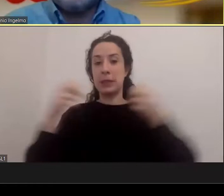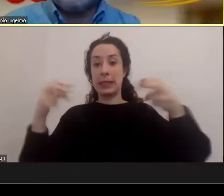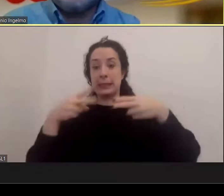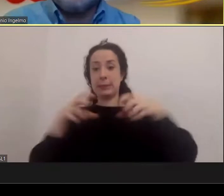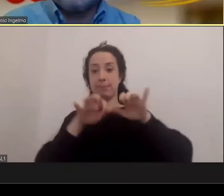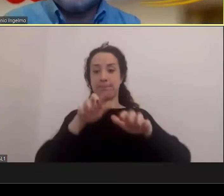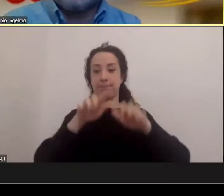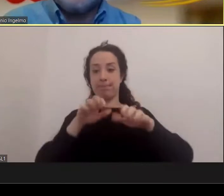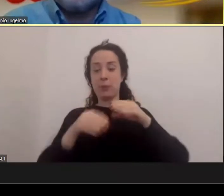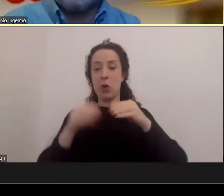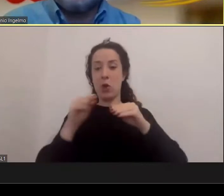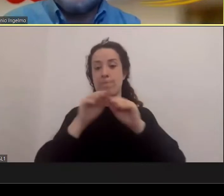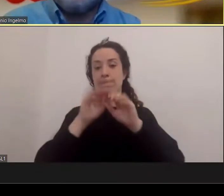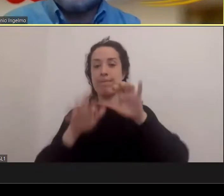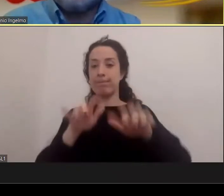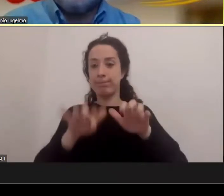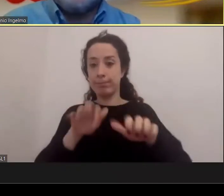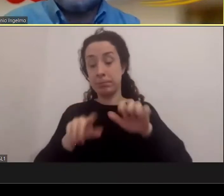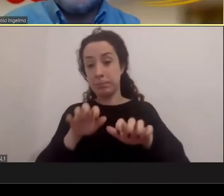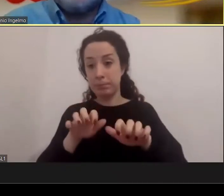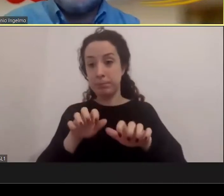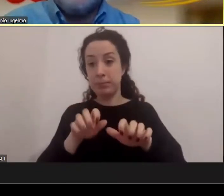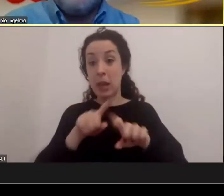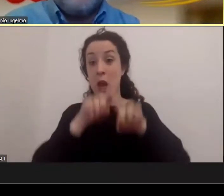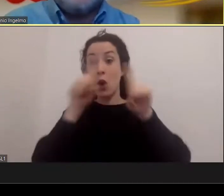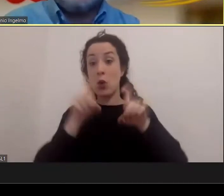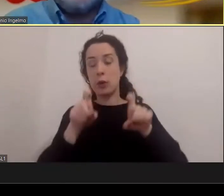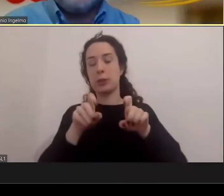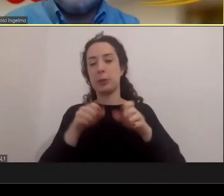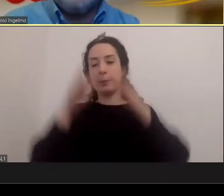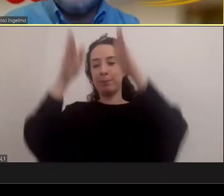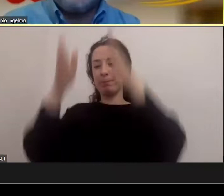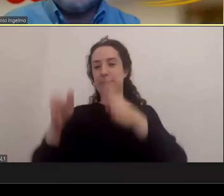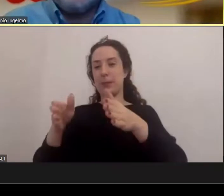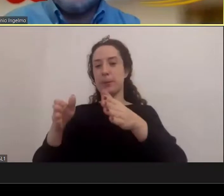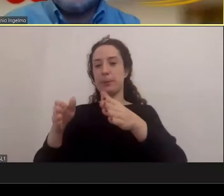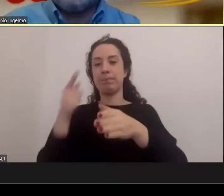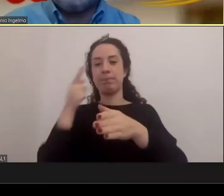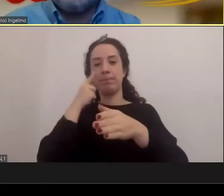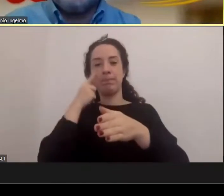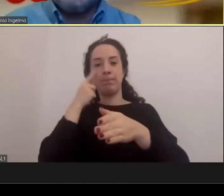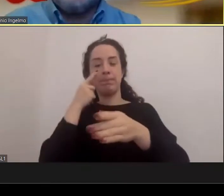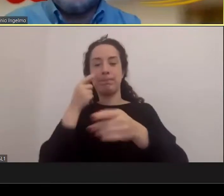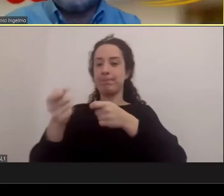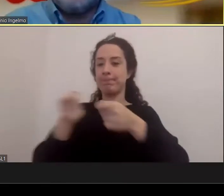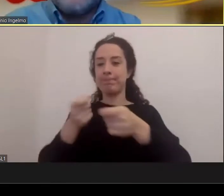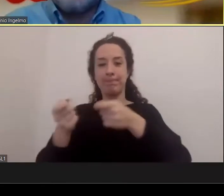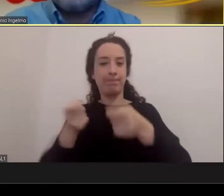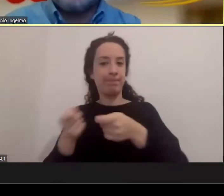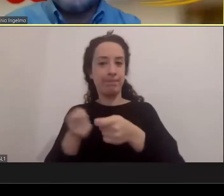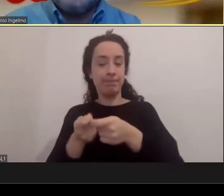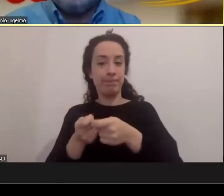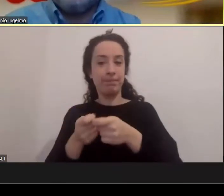case the question is directed to a particular speaker, please indicate their